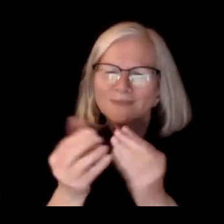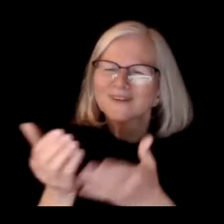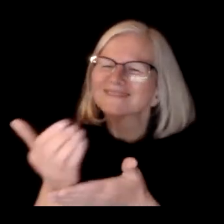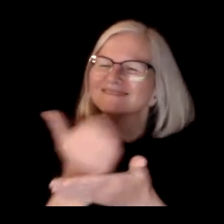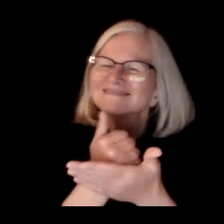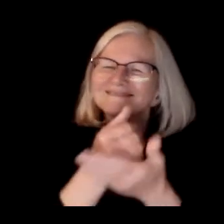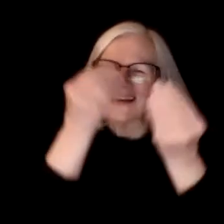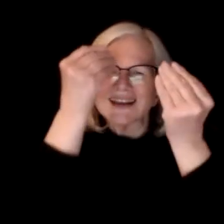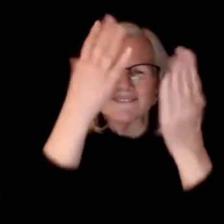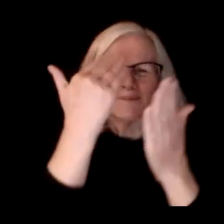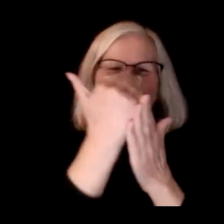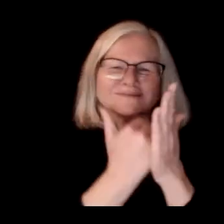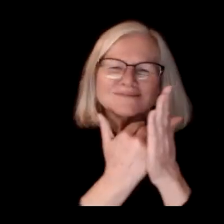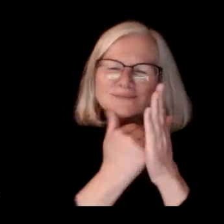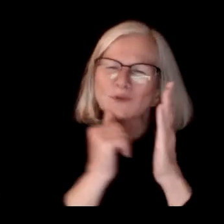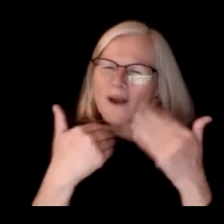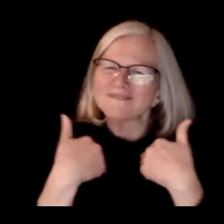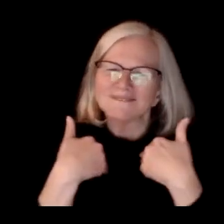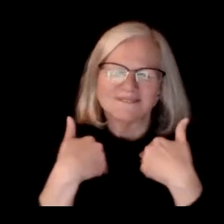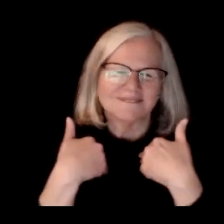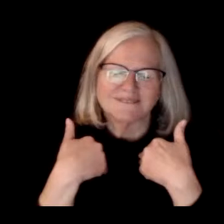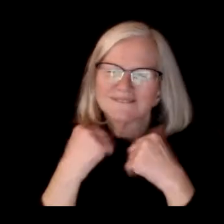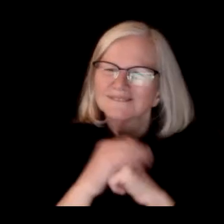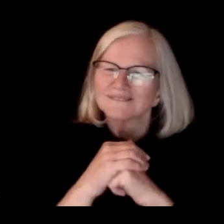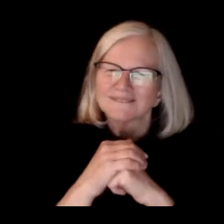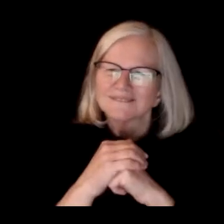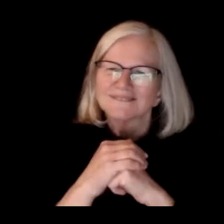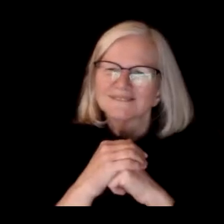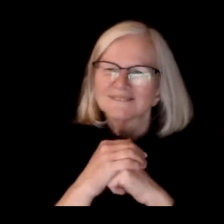what percentage, and I think it varies a lot, frankly,